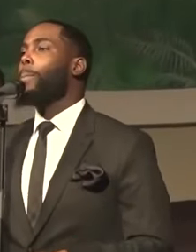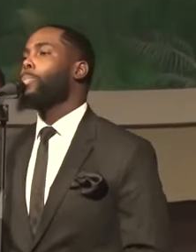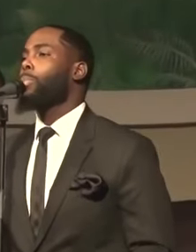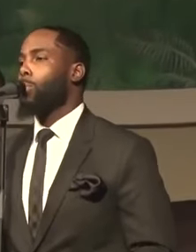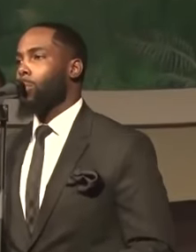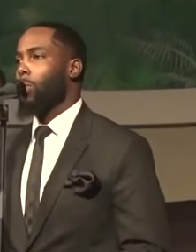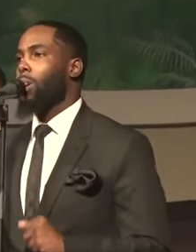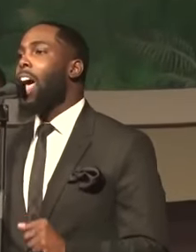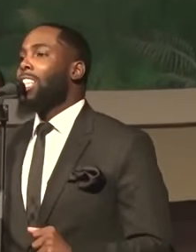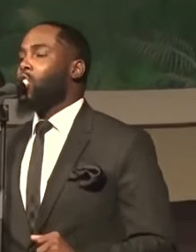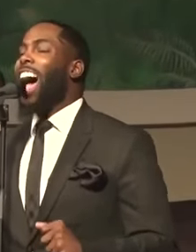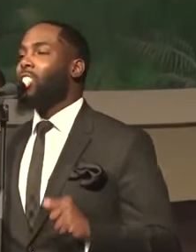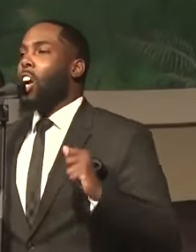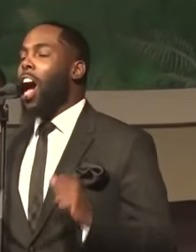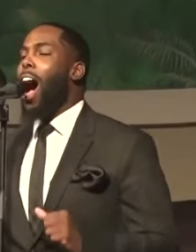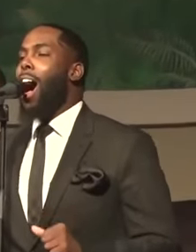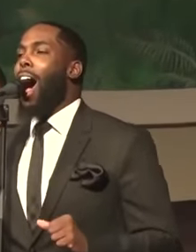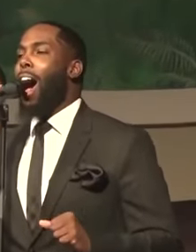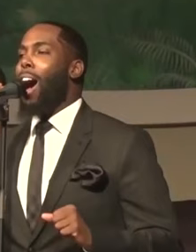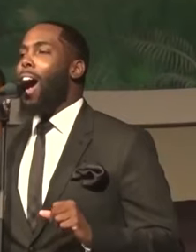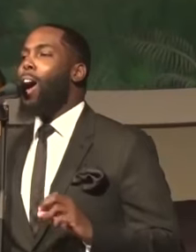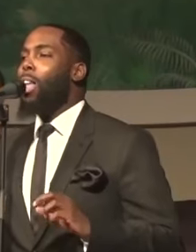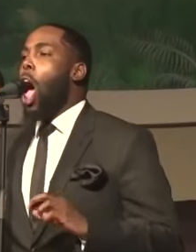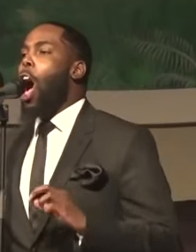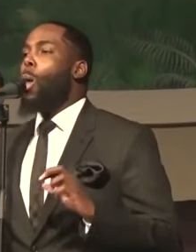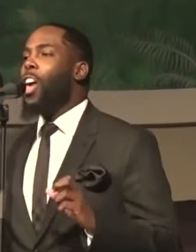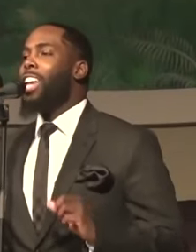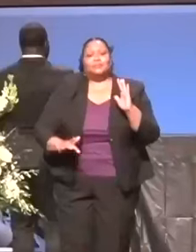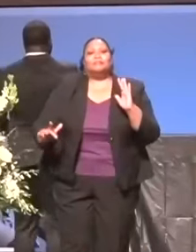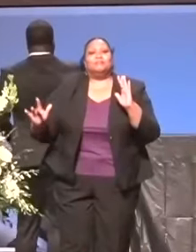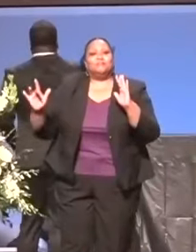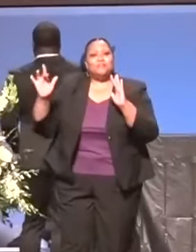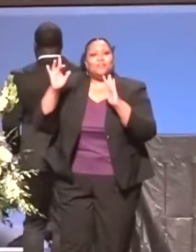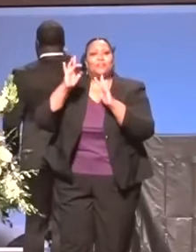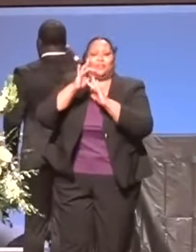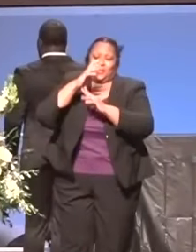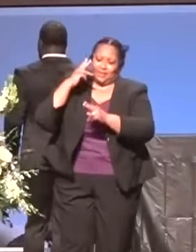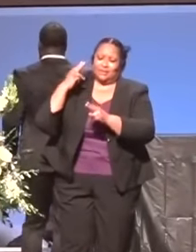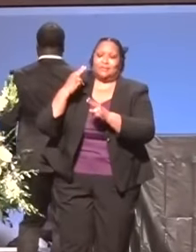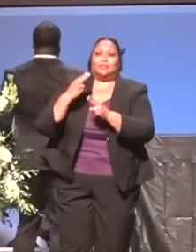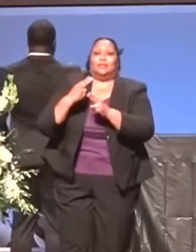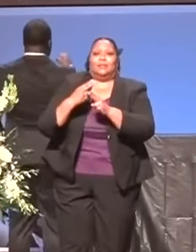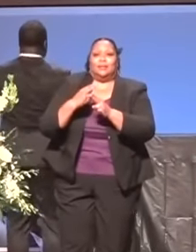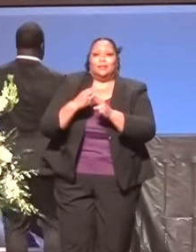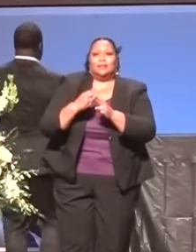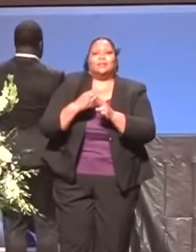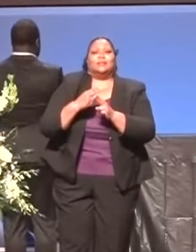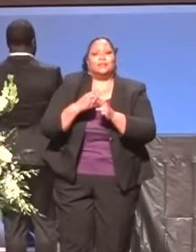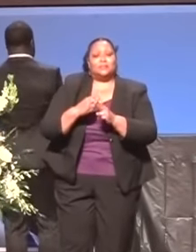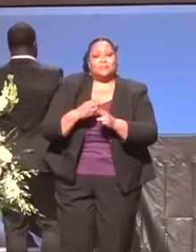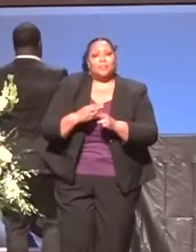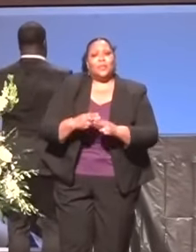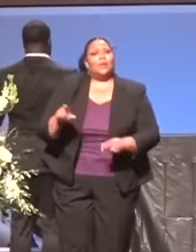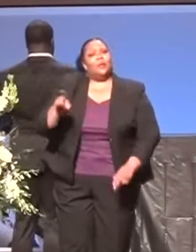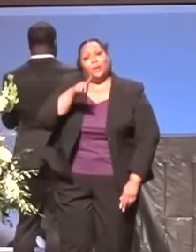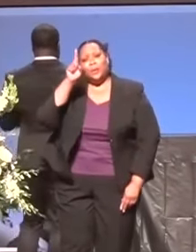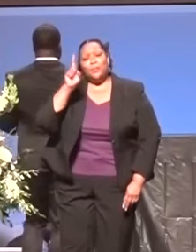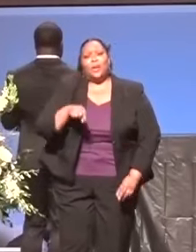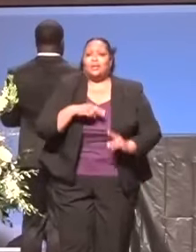you through. Just call on the name of Jesus.